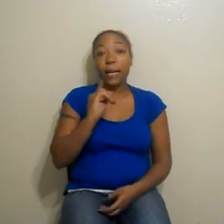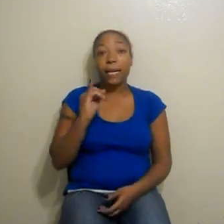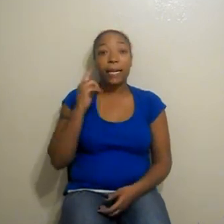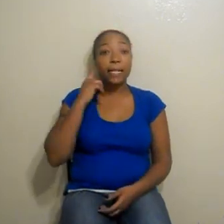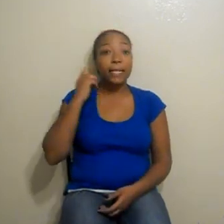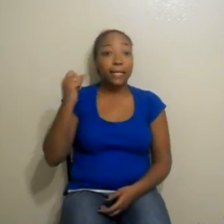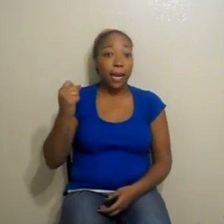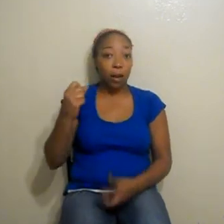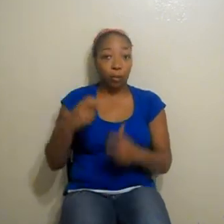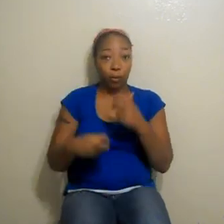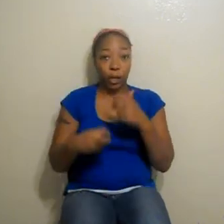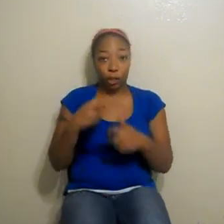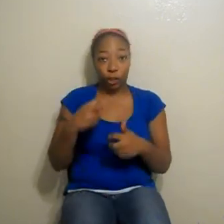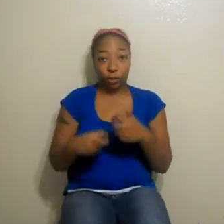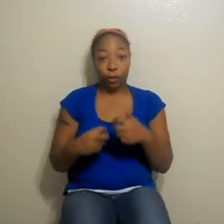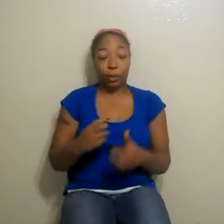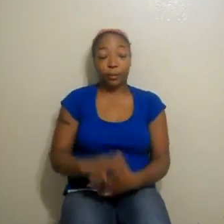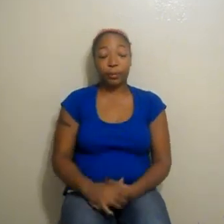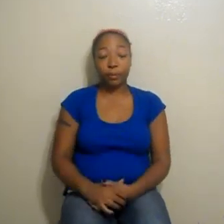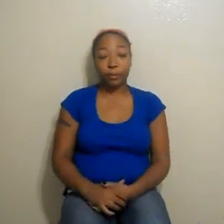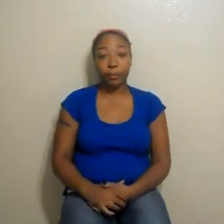is sound issues.